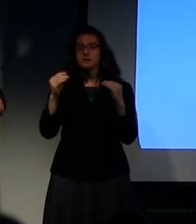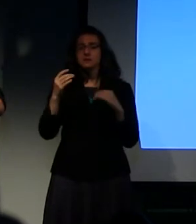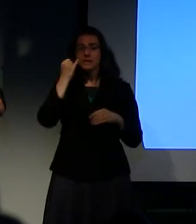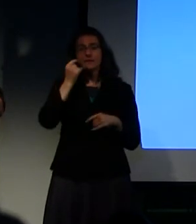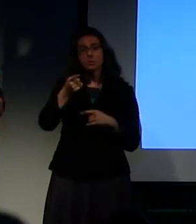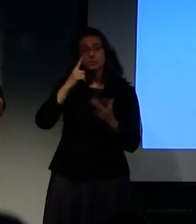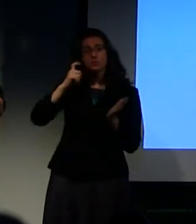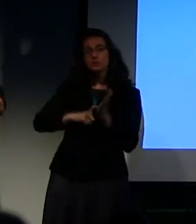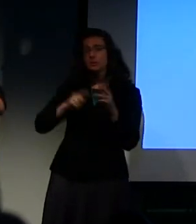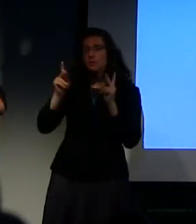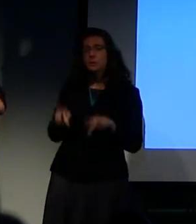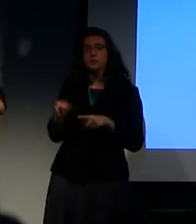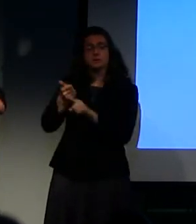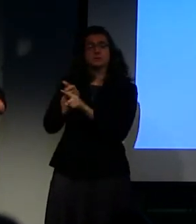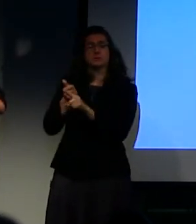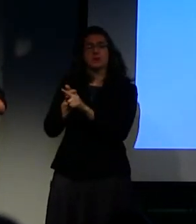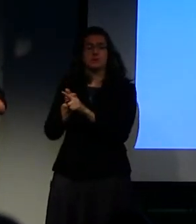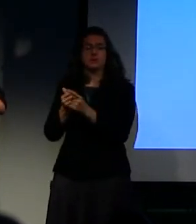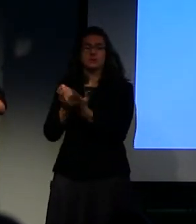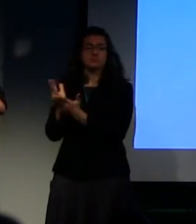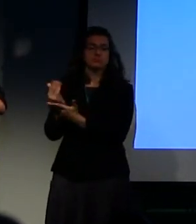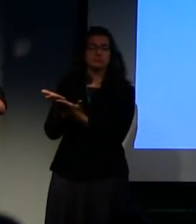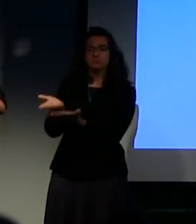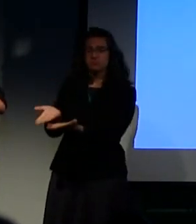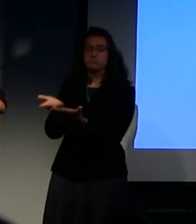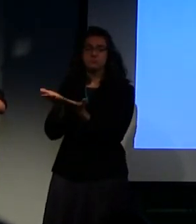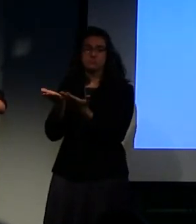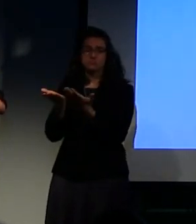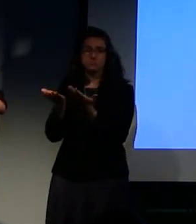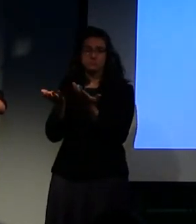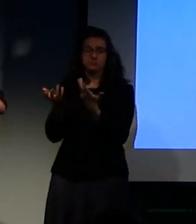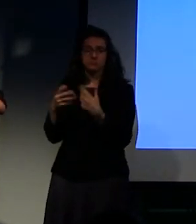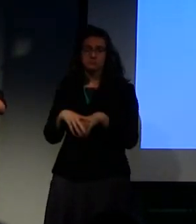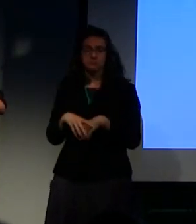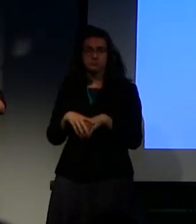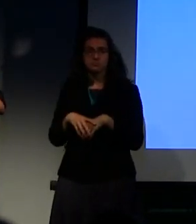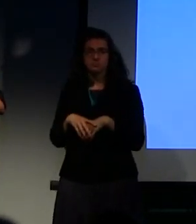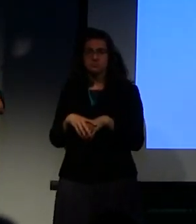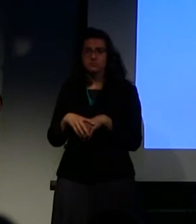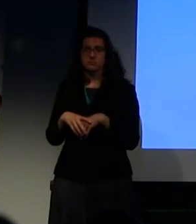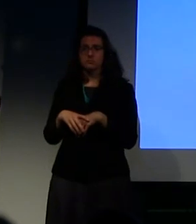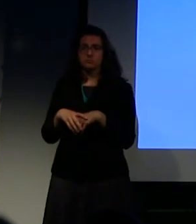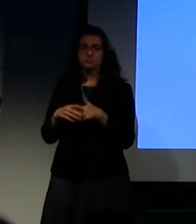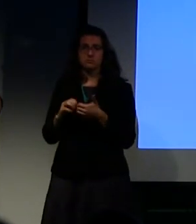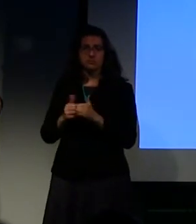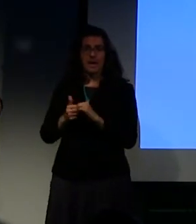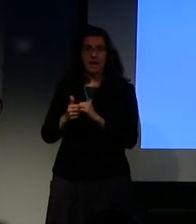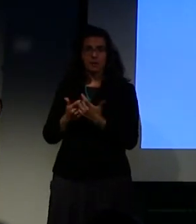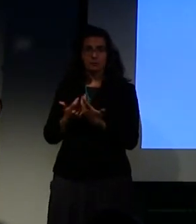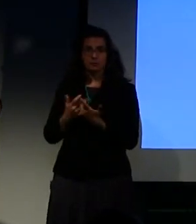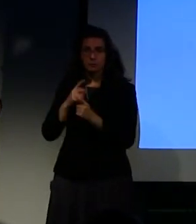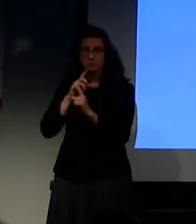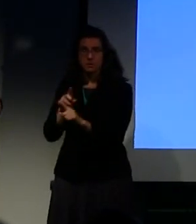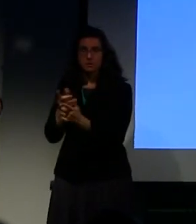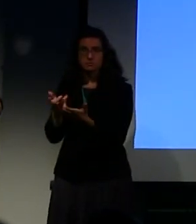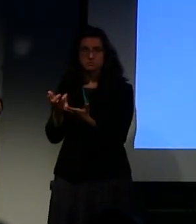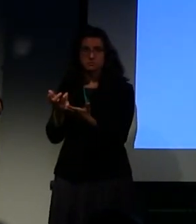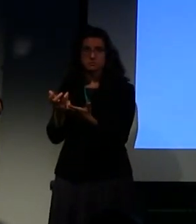who are having psychotic episodes of some sort, how do you respond to